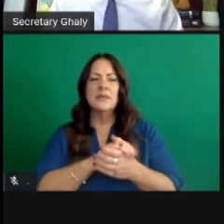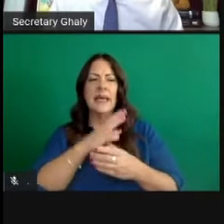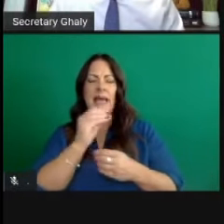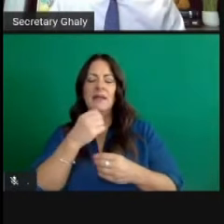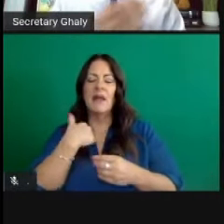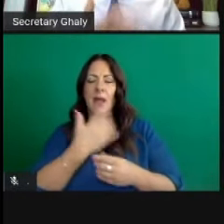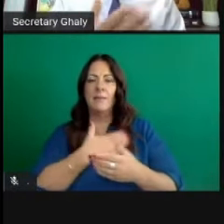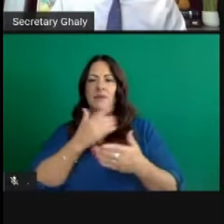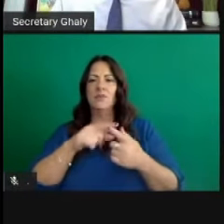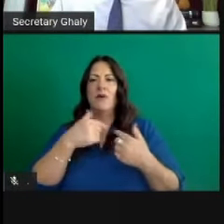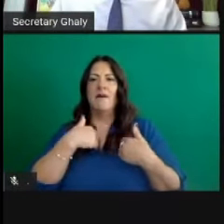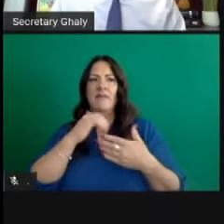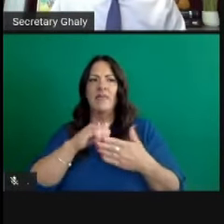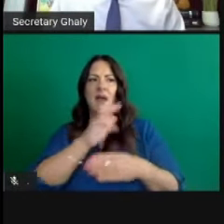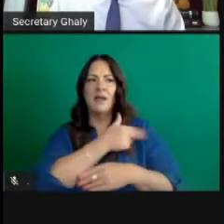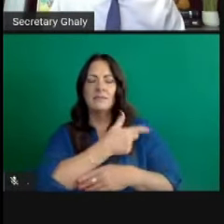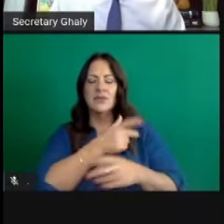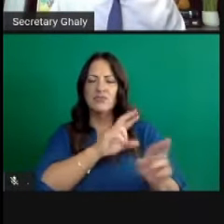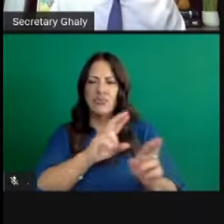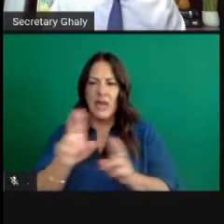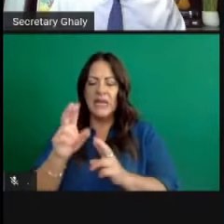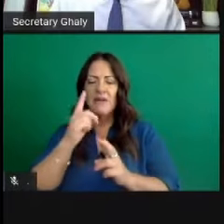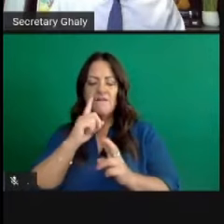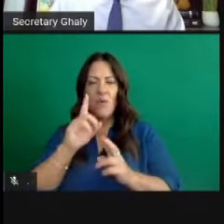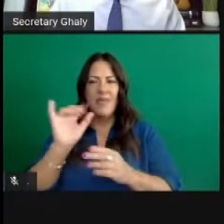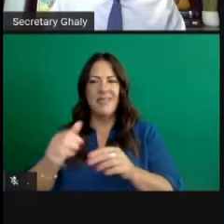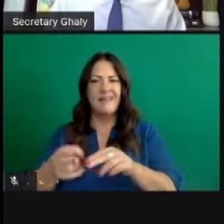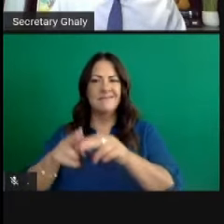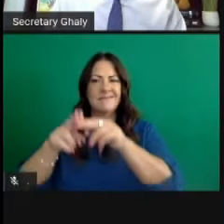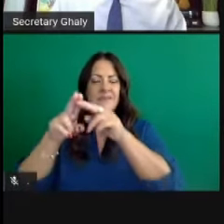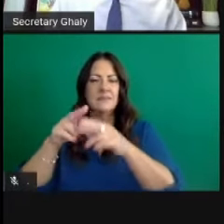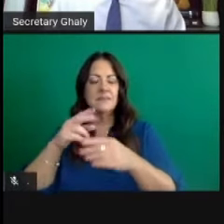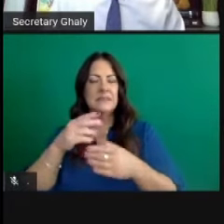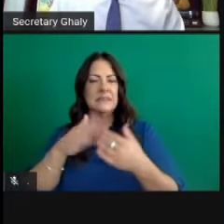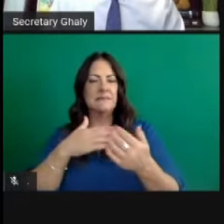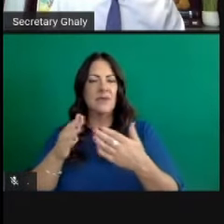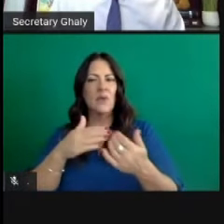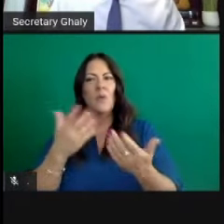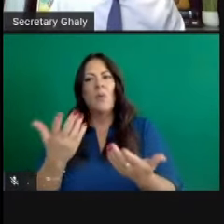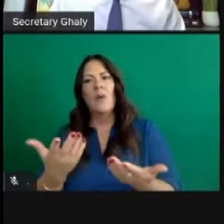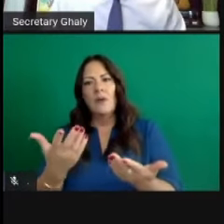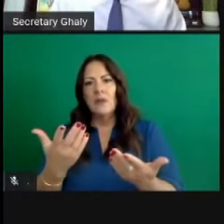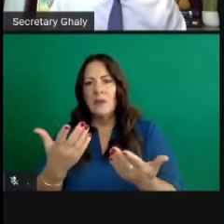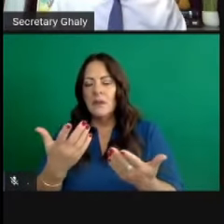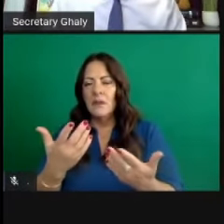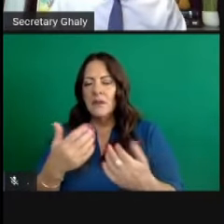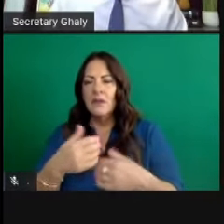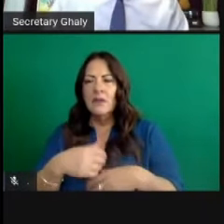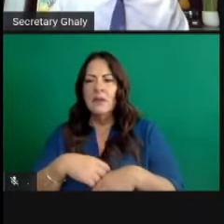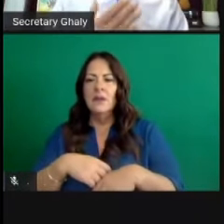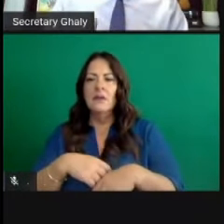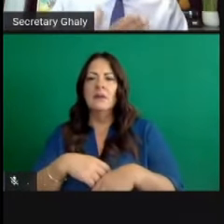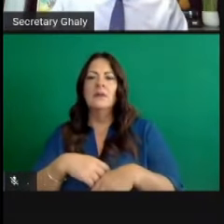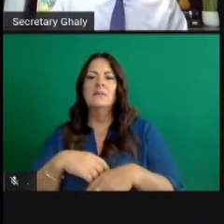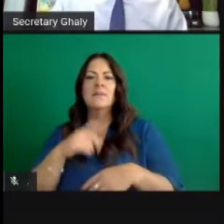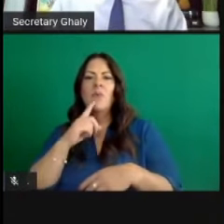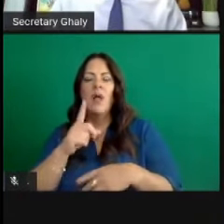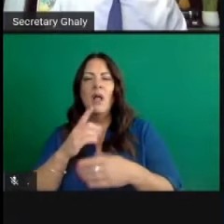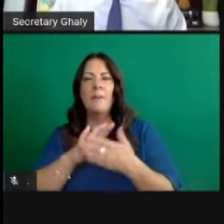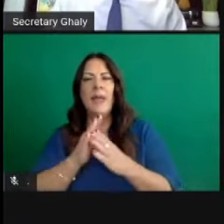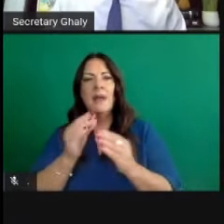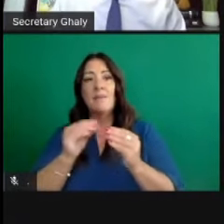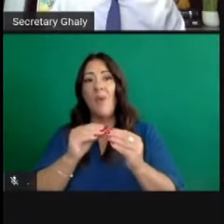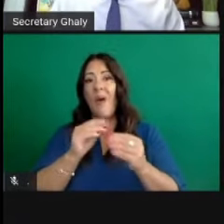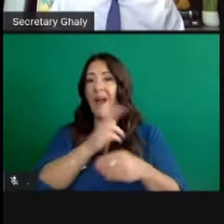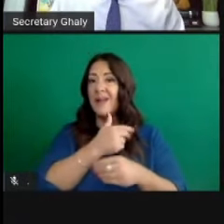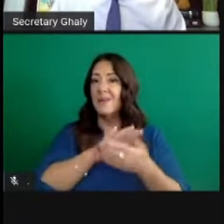be. So even though these increases are not themselves the parts that will overwhelm our hospital system, certainly